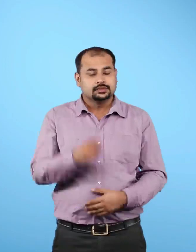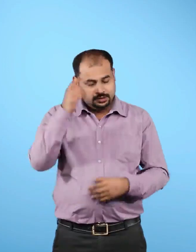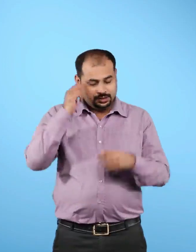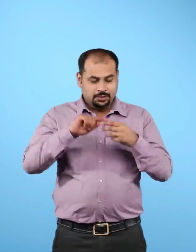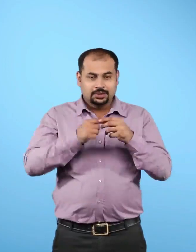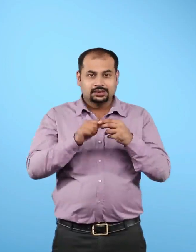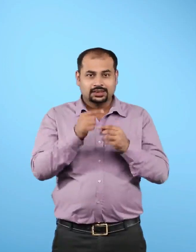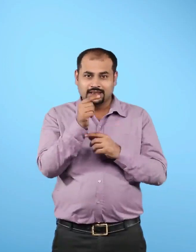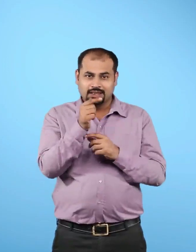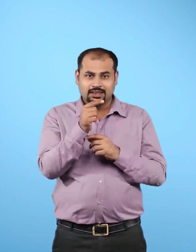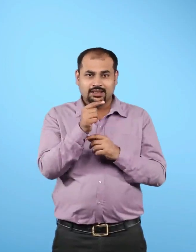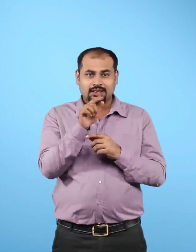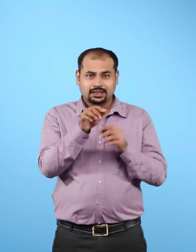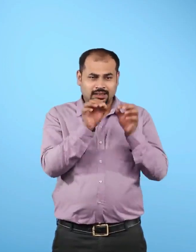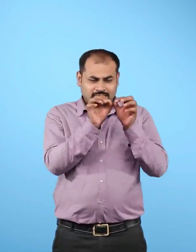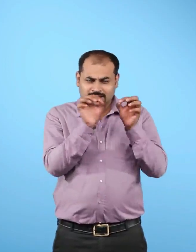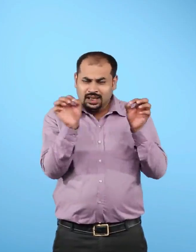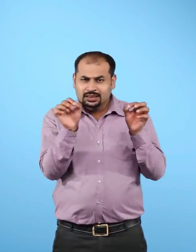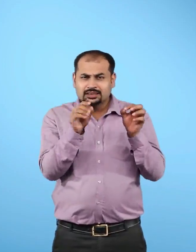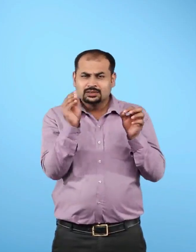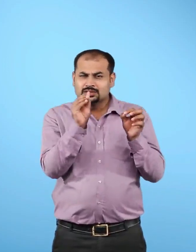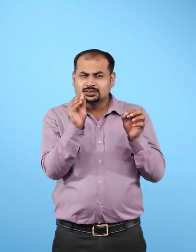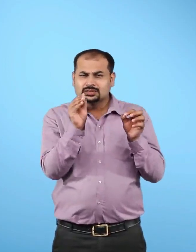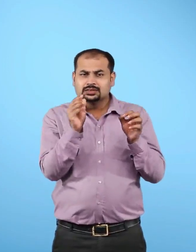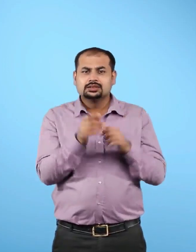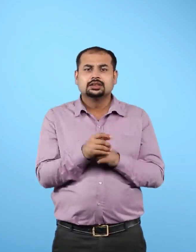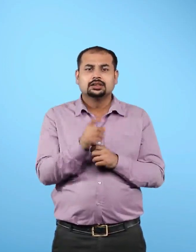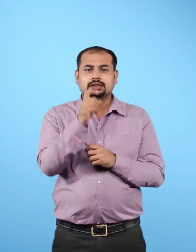pencil of length about 7 centimeters.